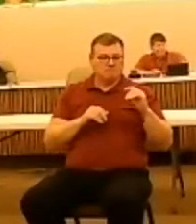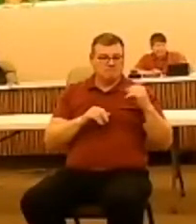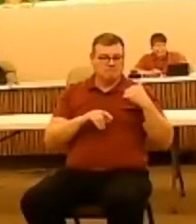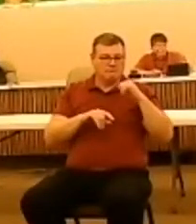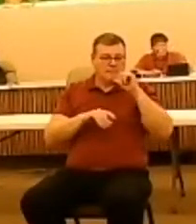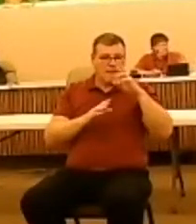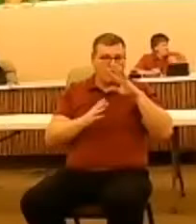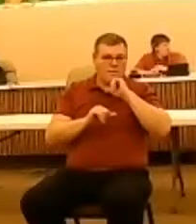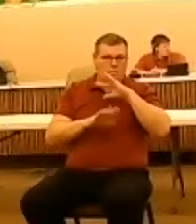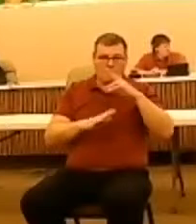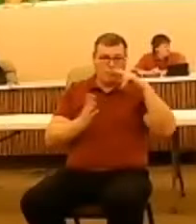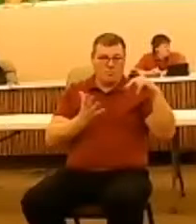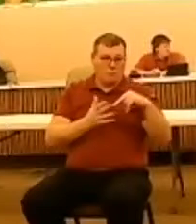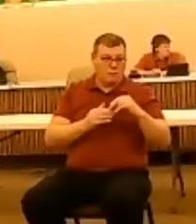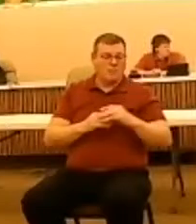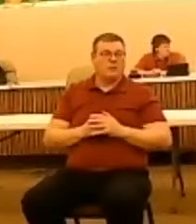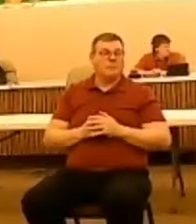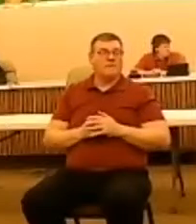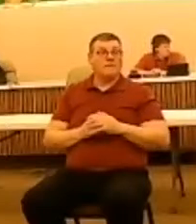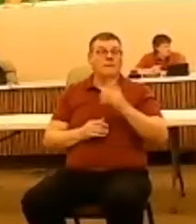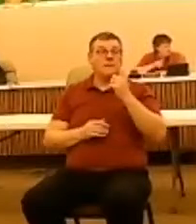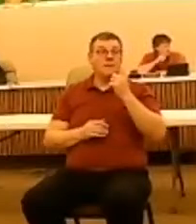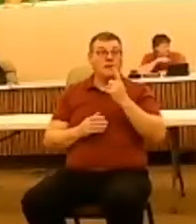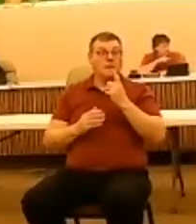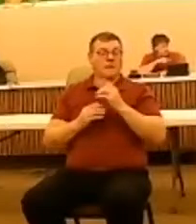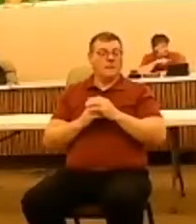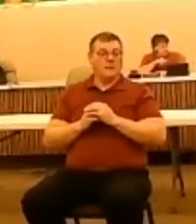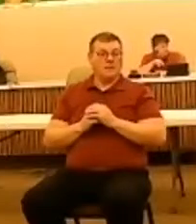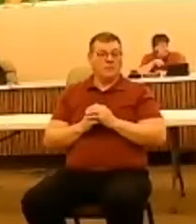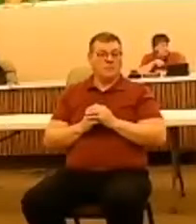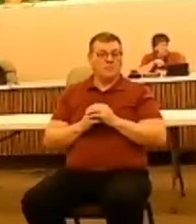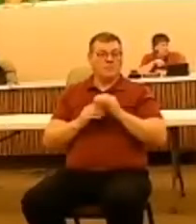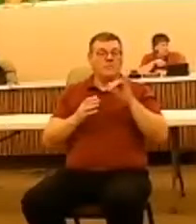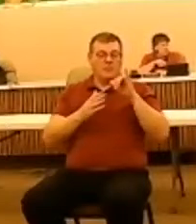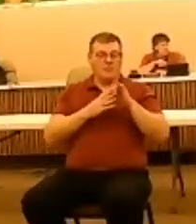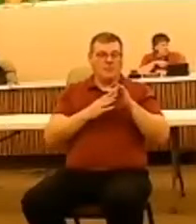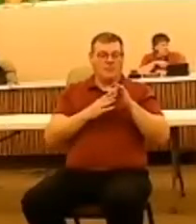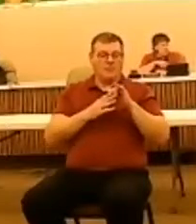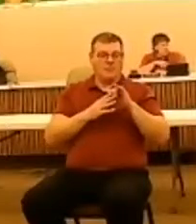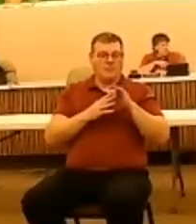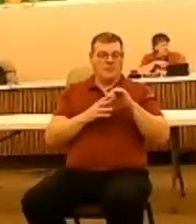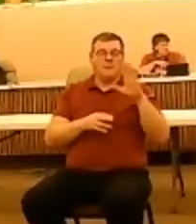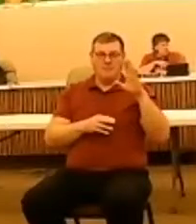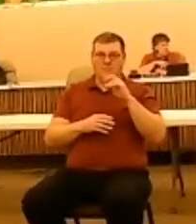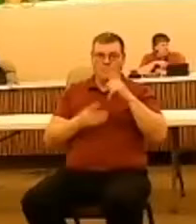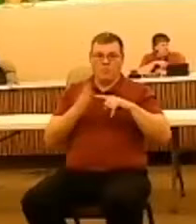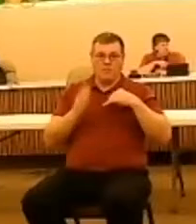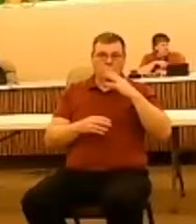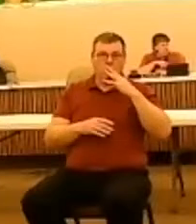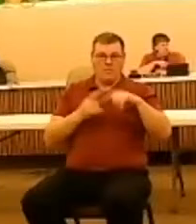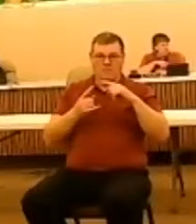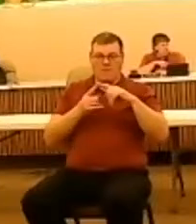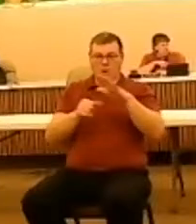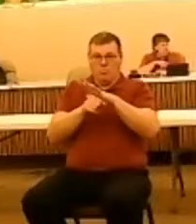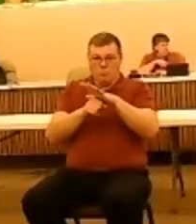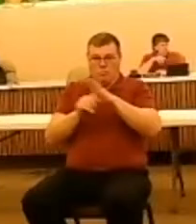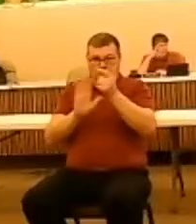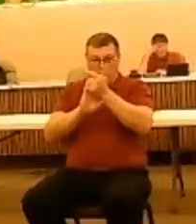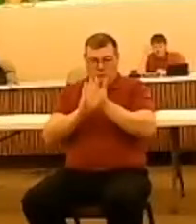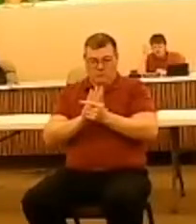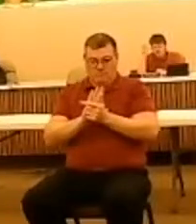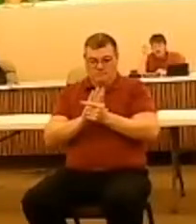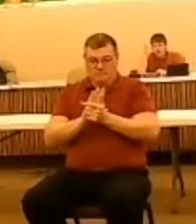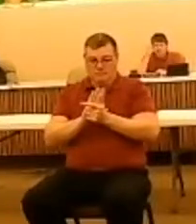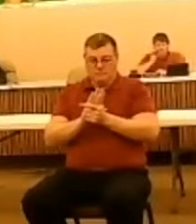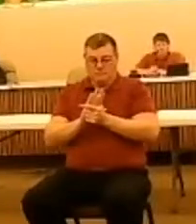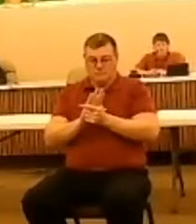Okay. One thing I mentioned was the rental car. Well, that's with respect to this, but I'm talking about in the local law, there was I'll